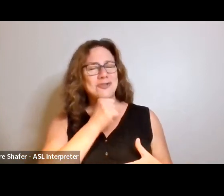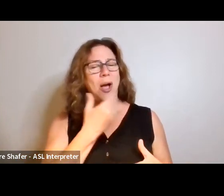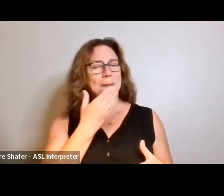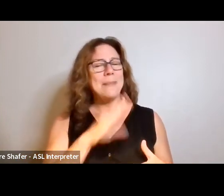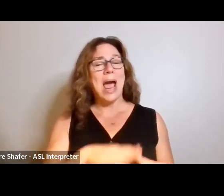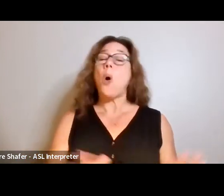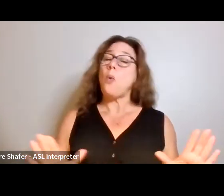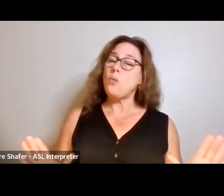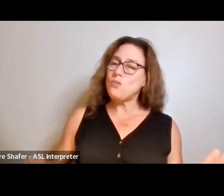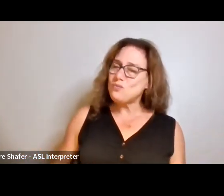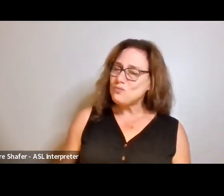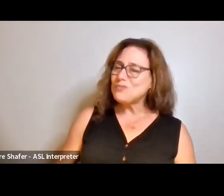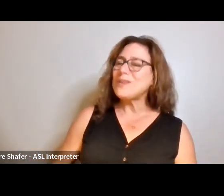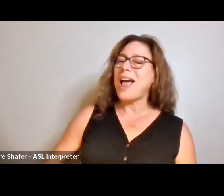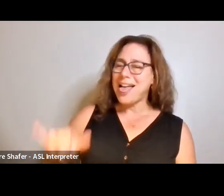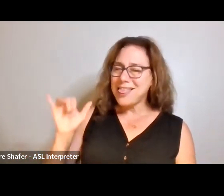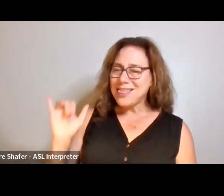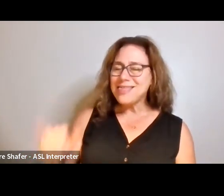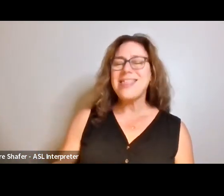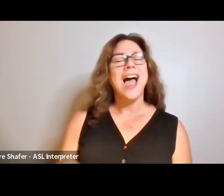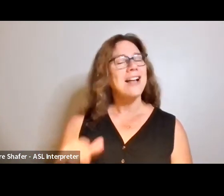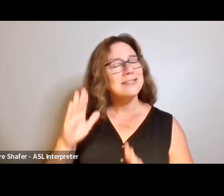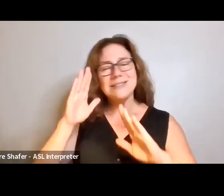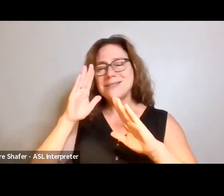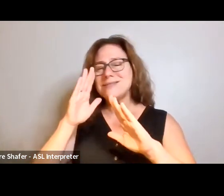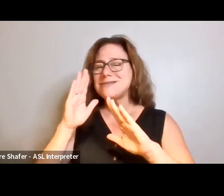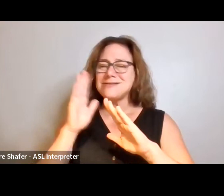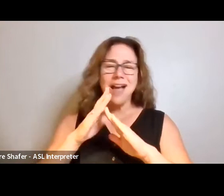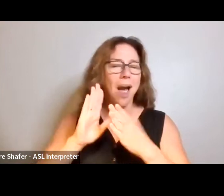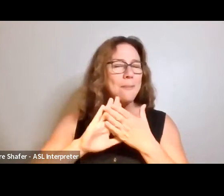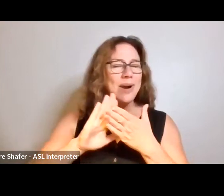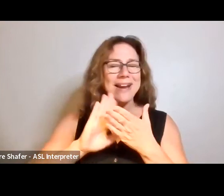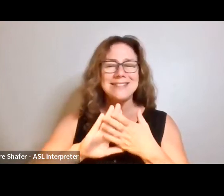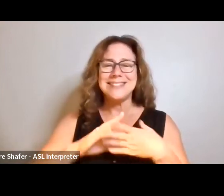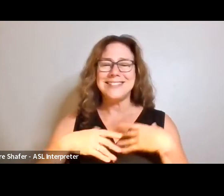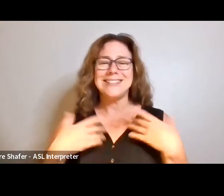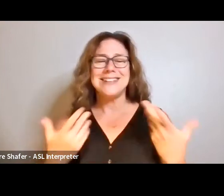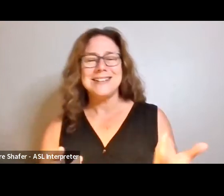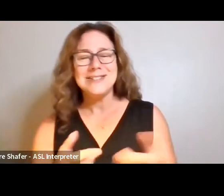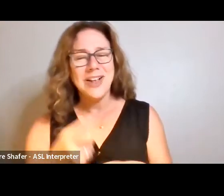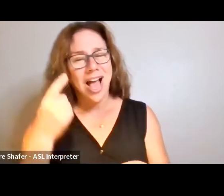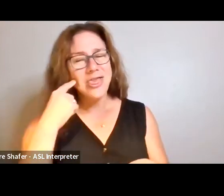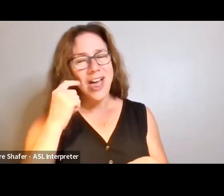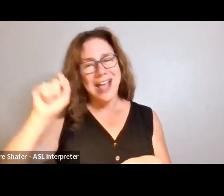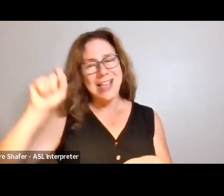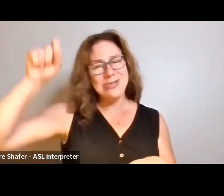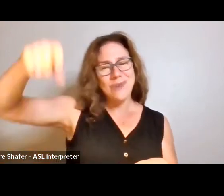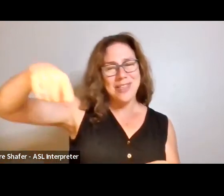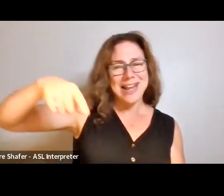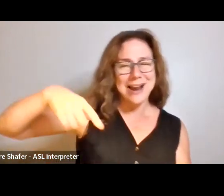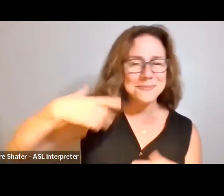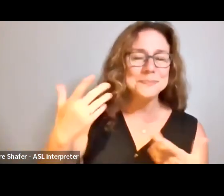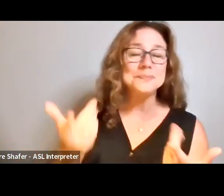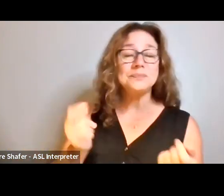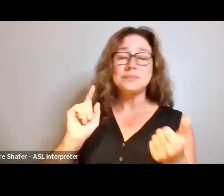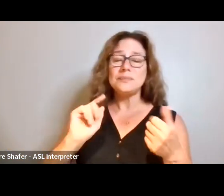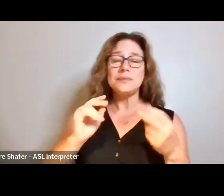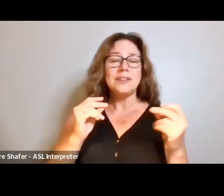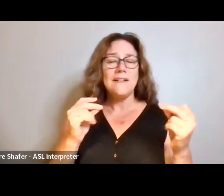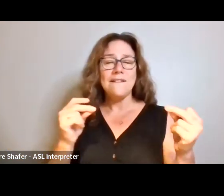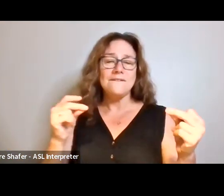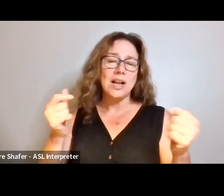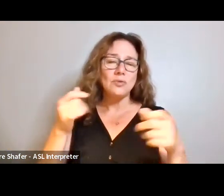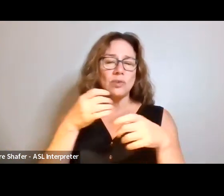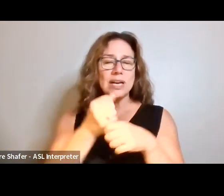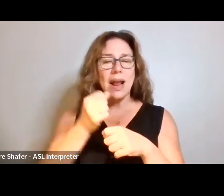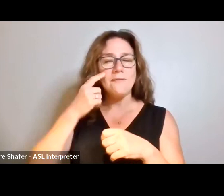it. Yeah. So I know it's your first day. And so I had to throw that out there and I thought that was great. So quick recap for Peninsula High